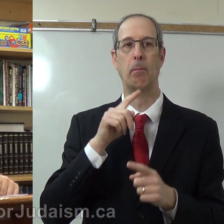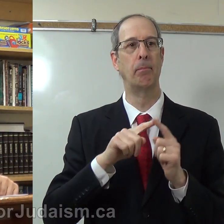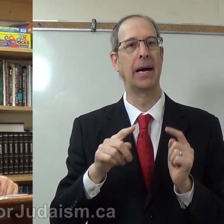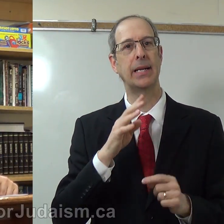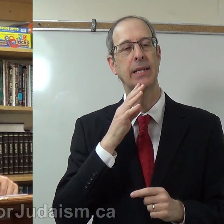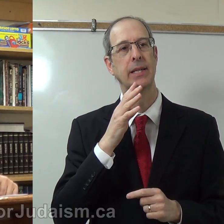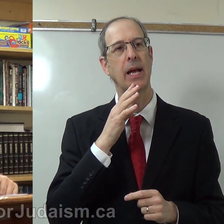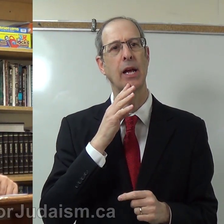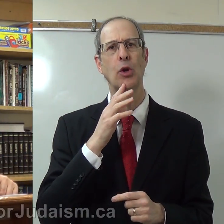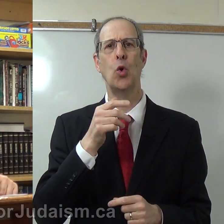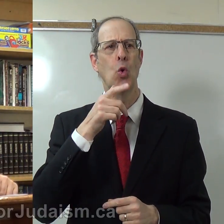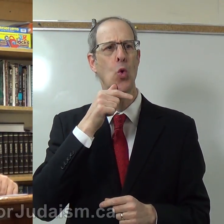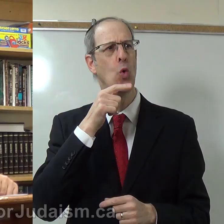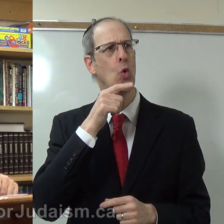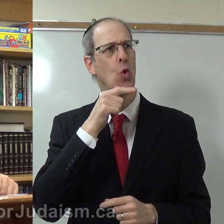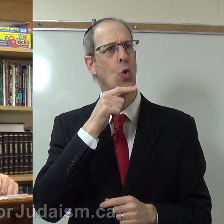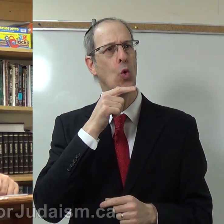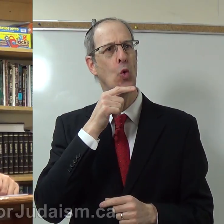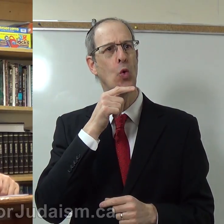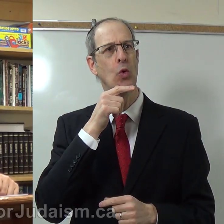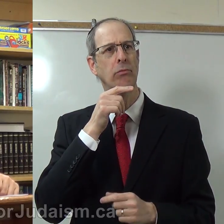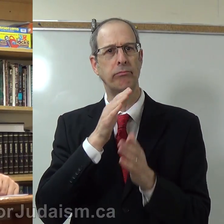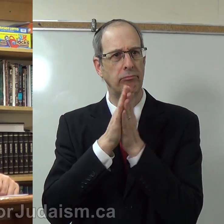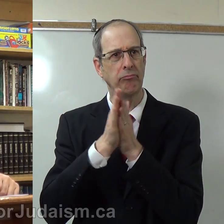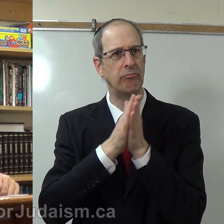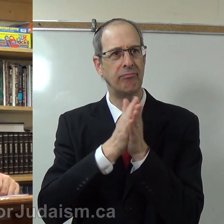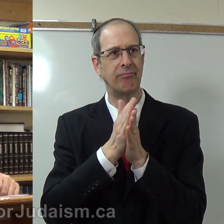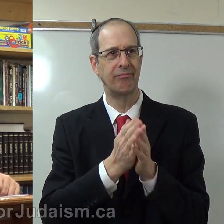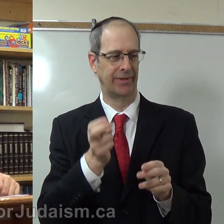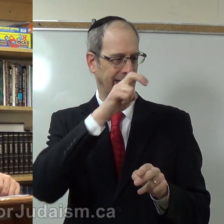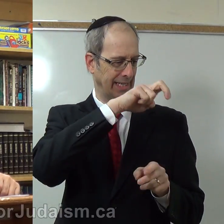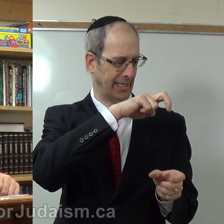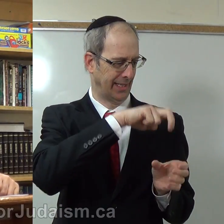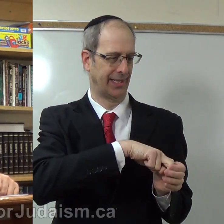is anyone willing to get into the wagon?